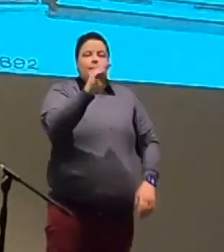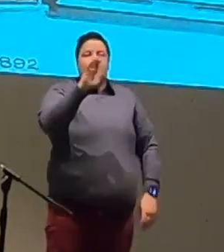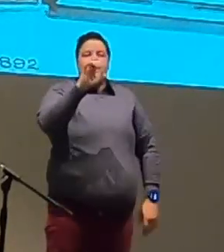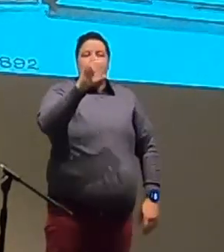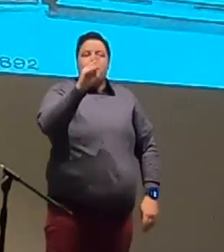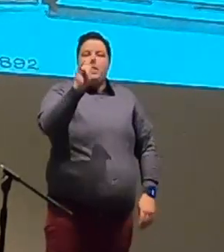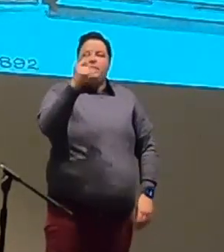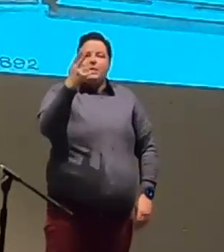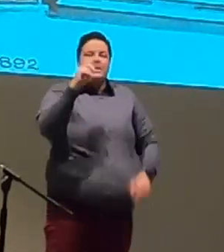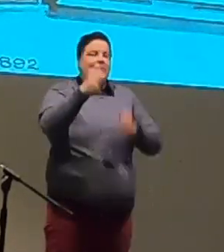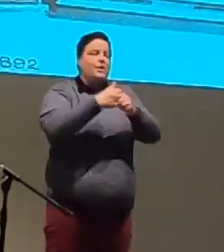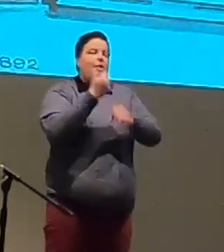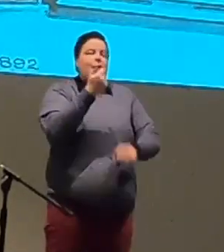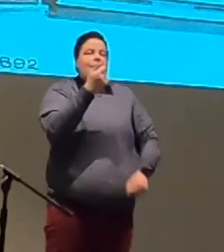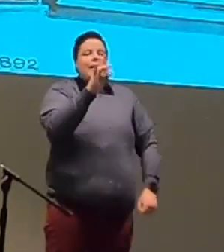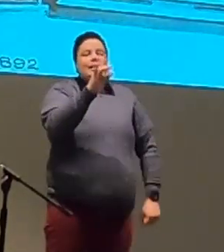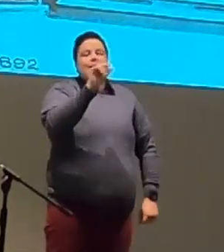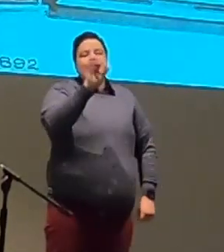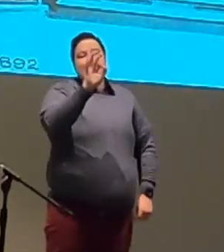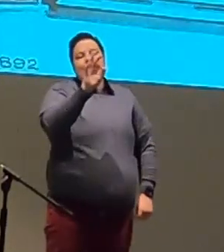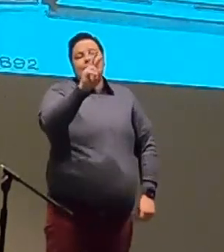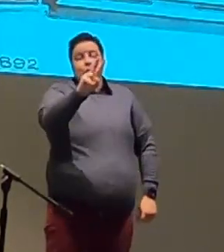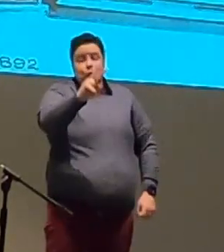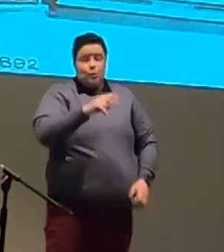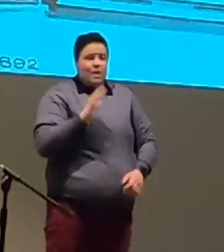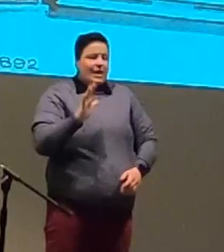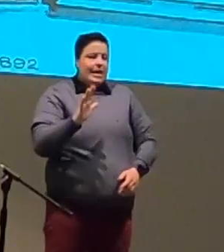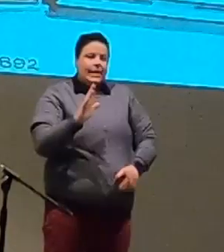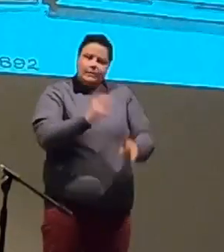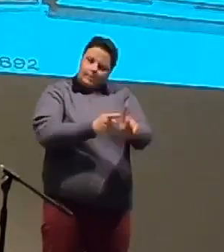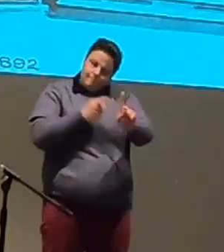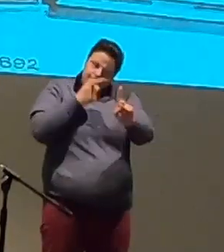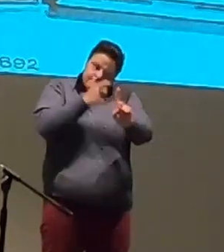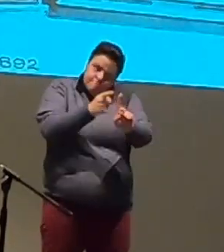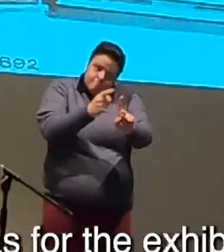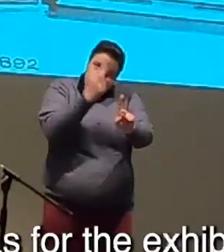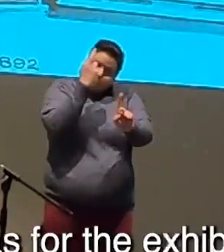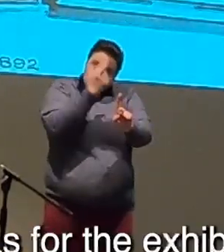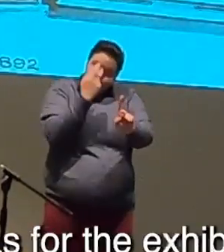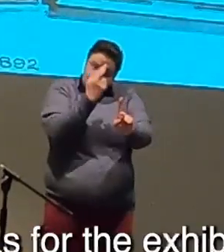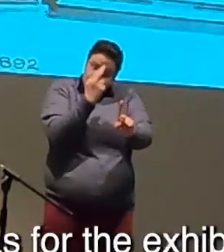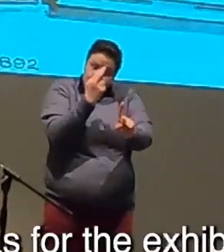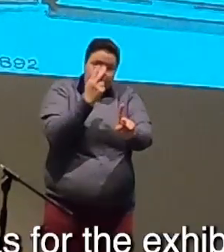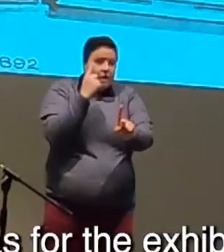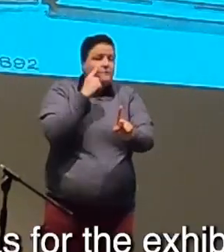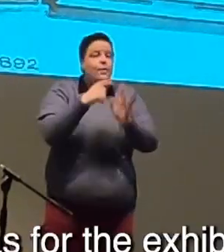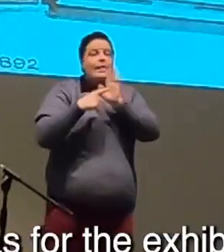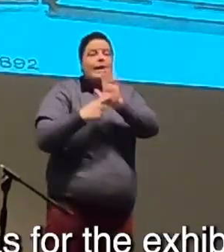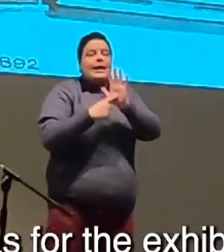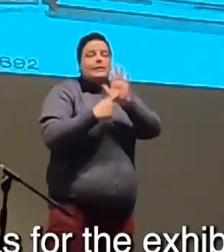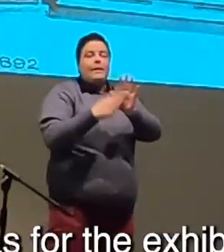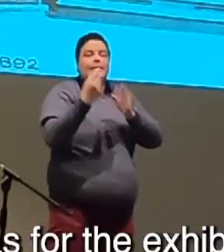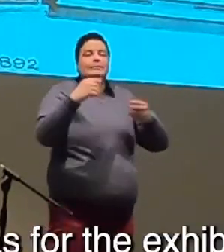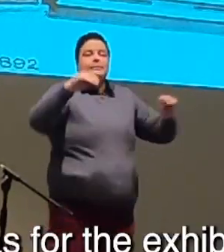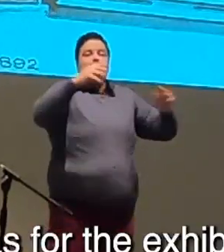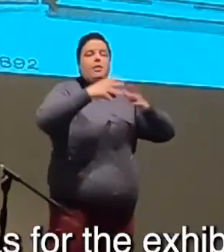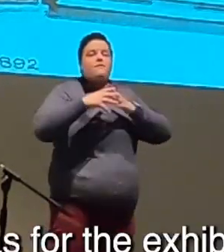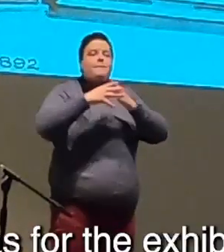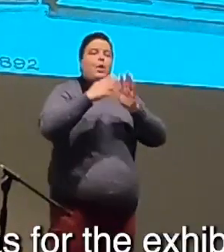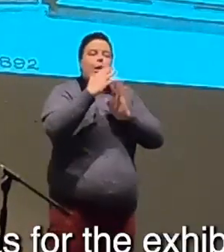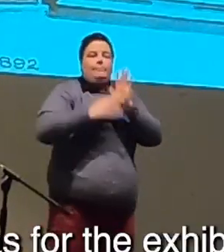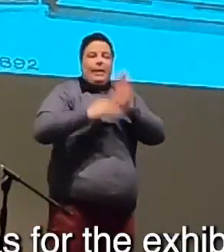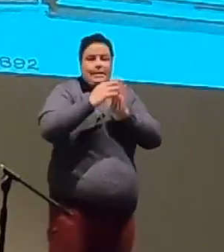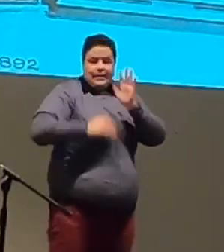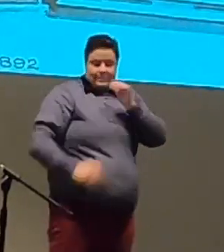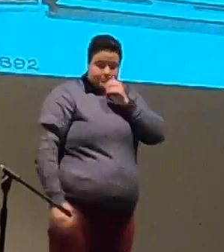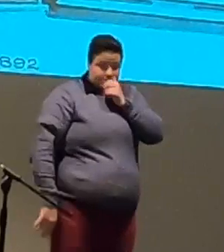in 1892, and his sole purpose of the gallery was for the exhibition and sale of American